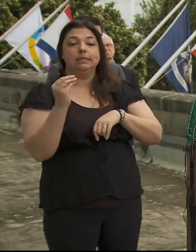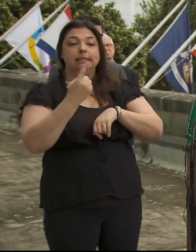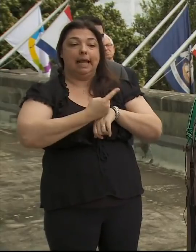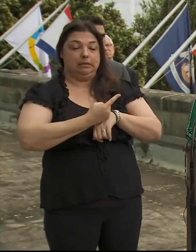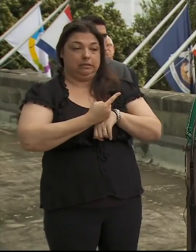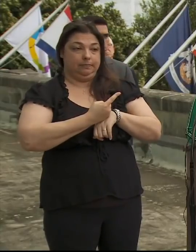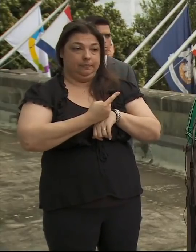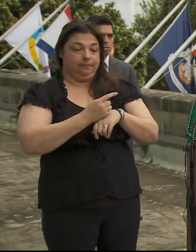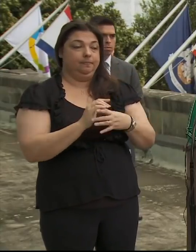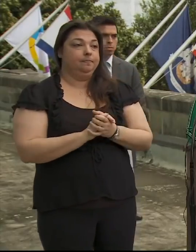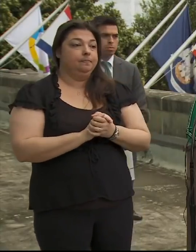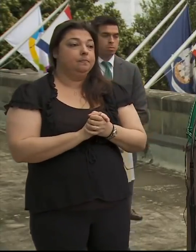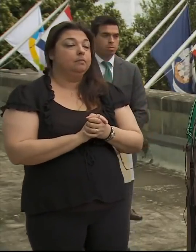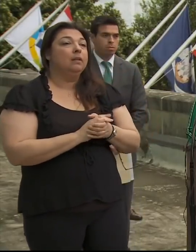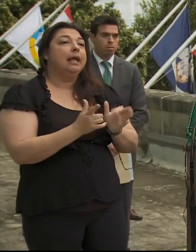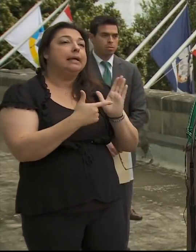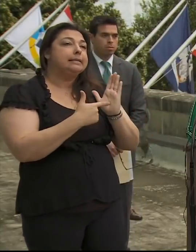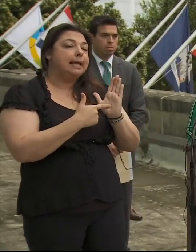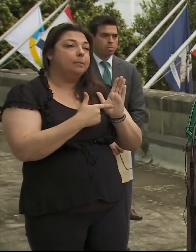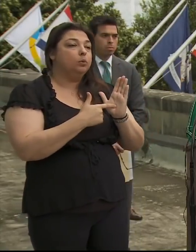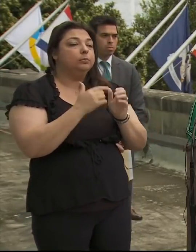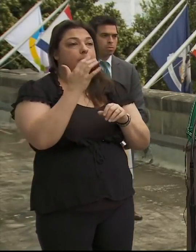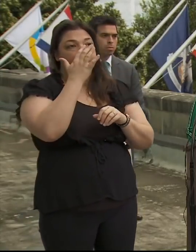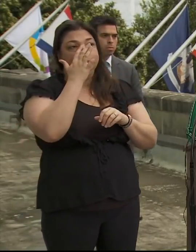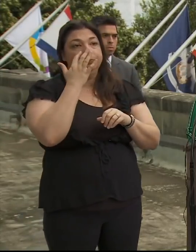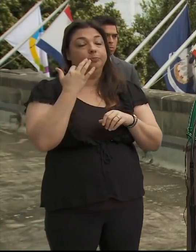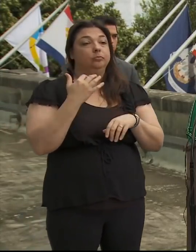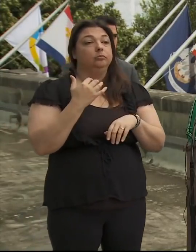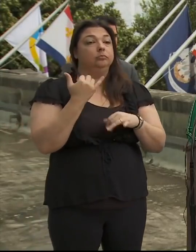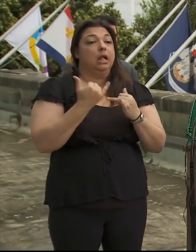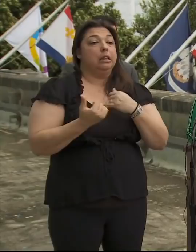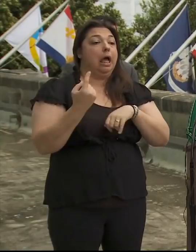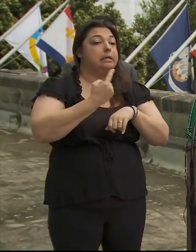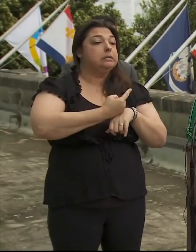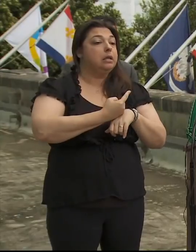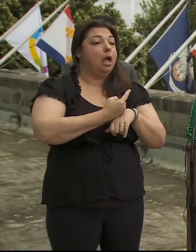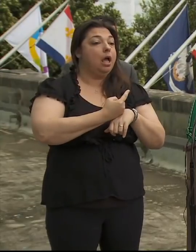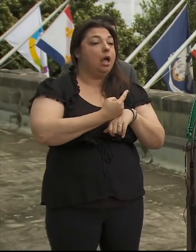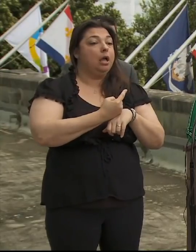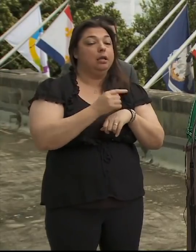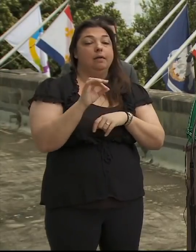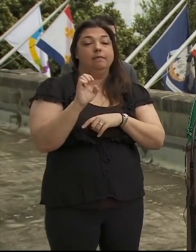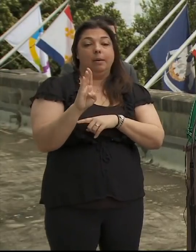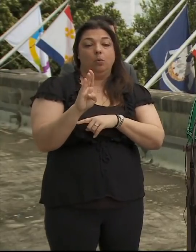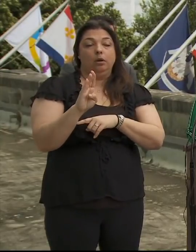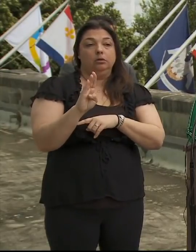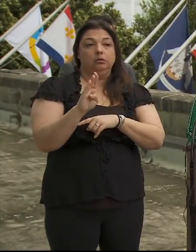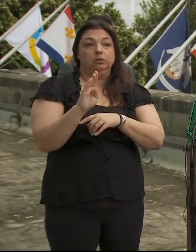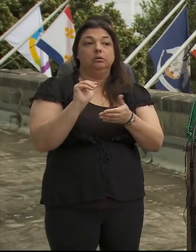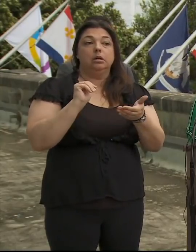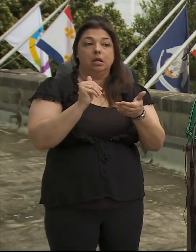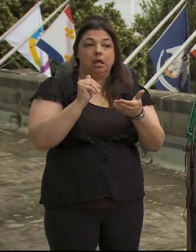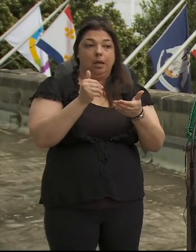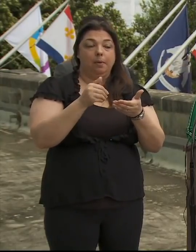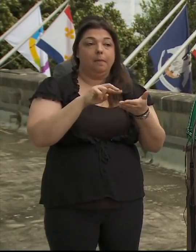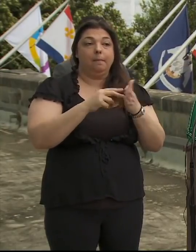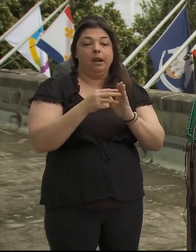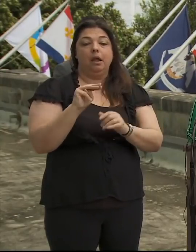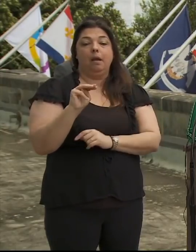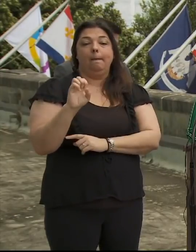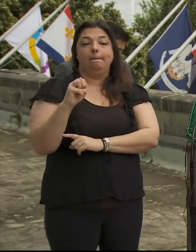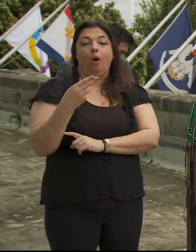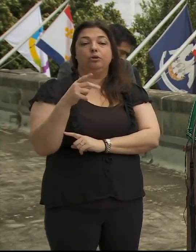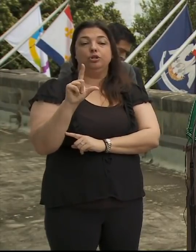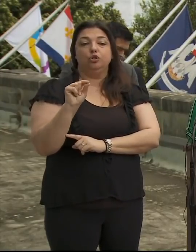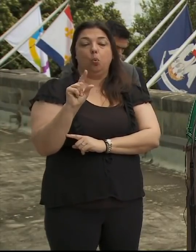days. Now, for example, the deadline for February is coming up, which means March